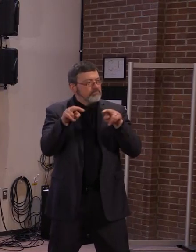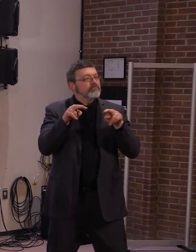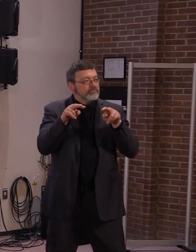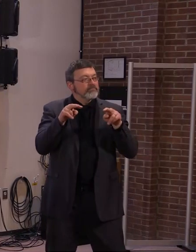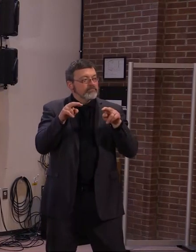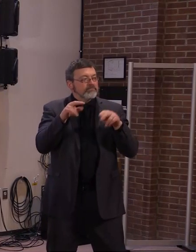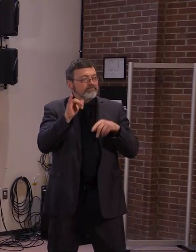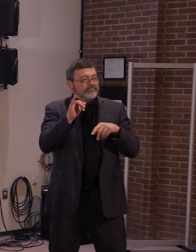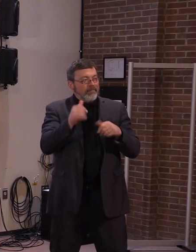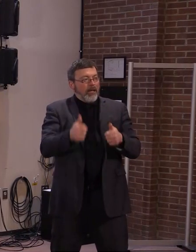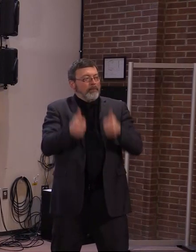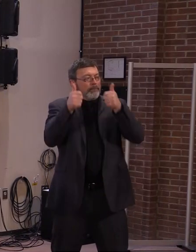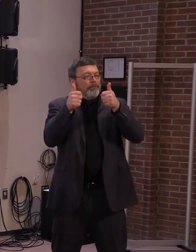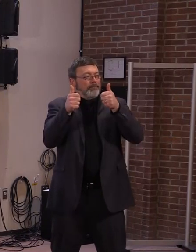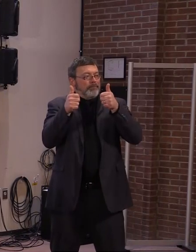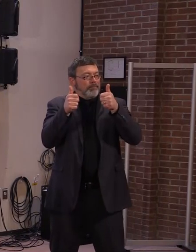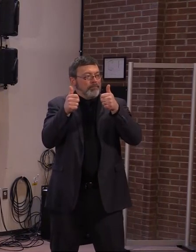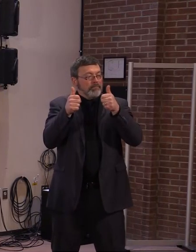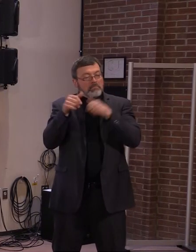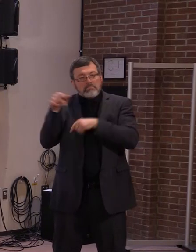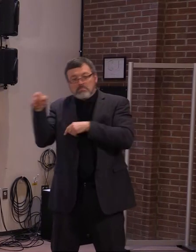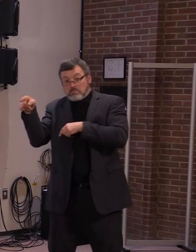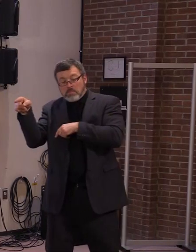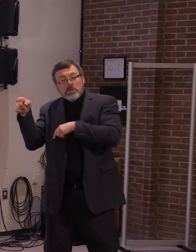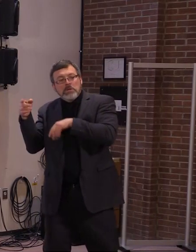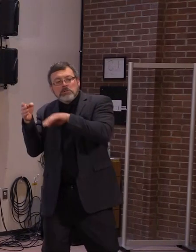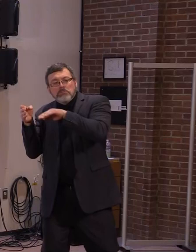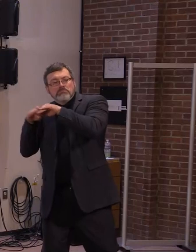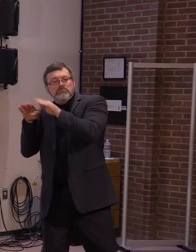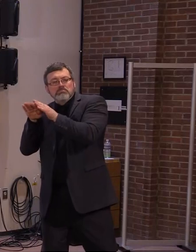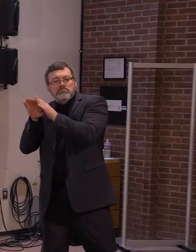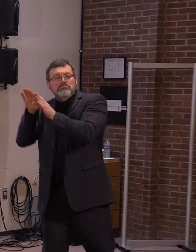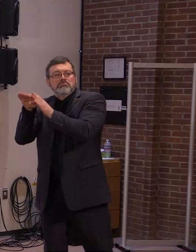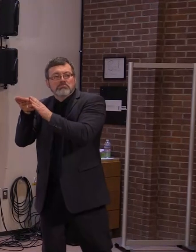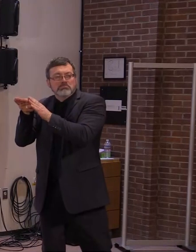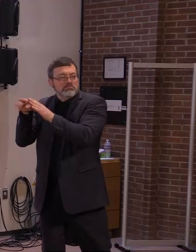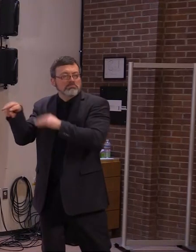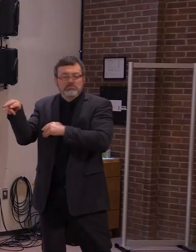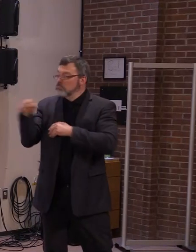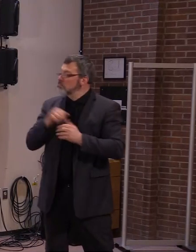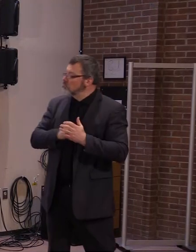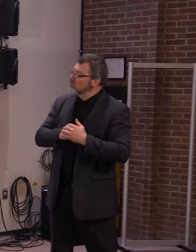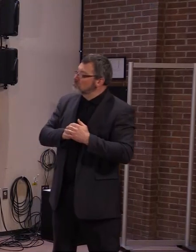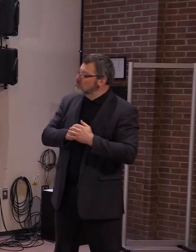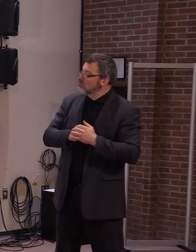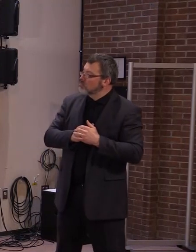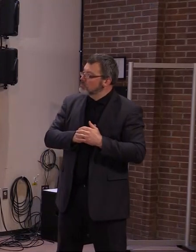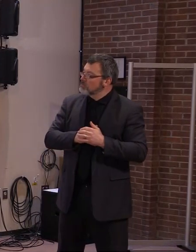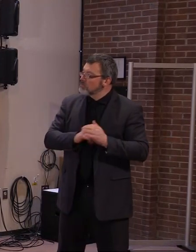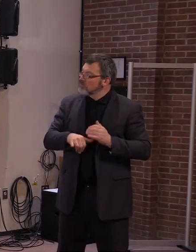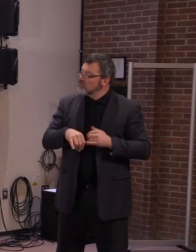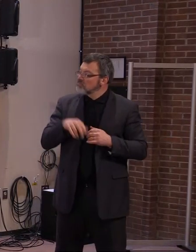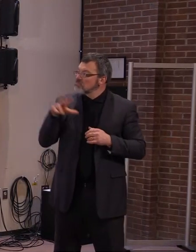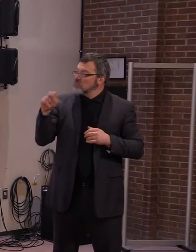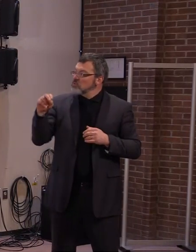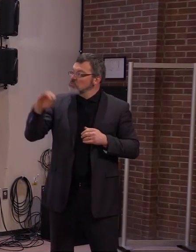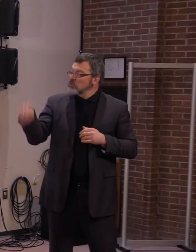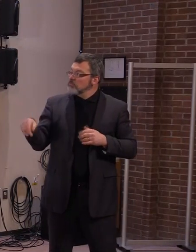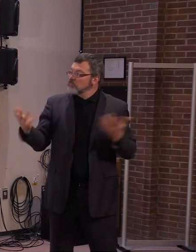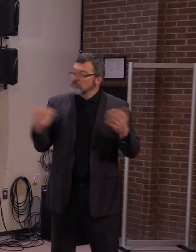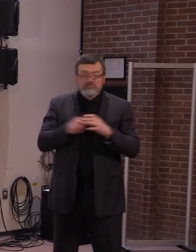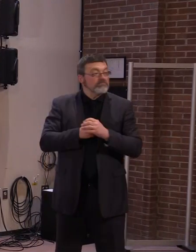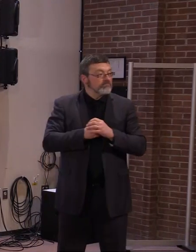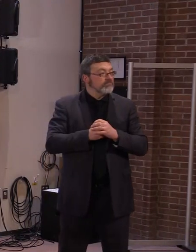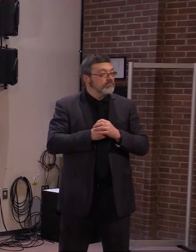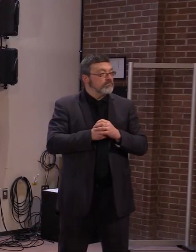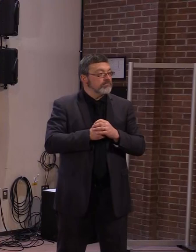65-plus population is a little bit elevated from where it's been over the last 4 or 5 weeks as well. So as we know, as those rates go